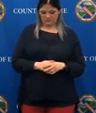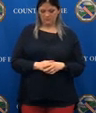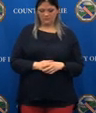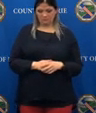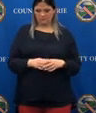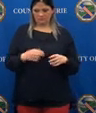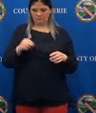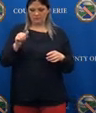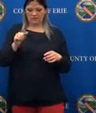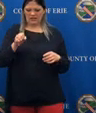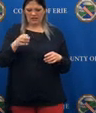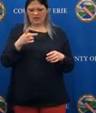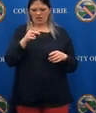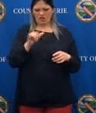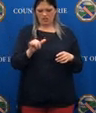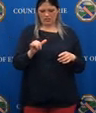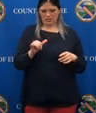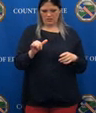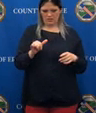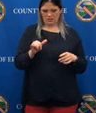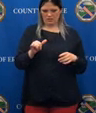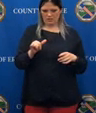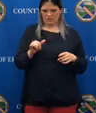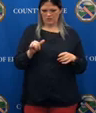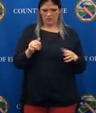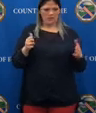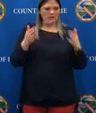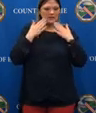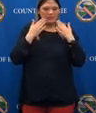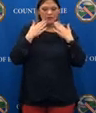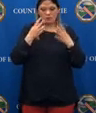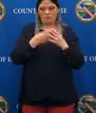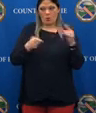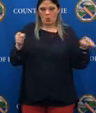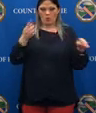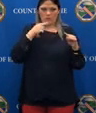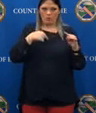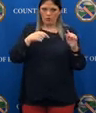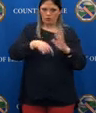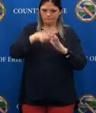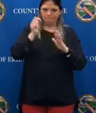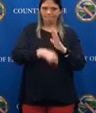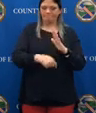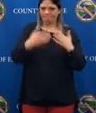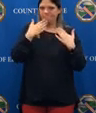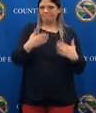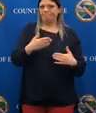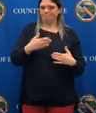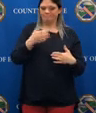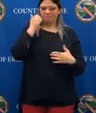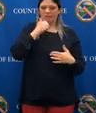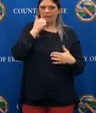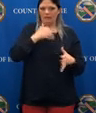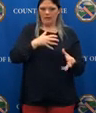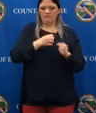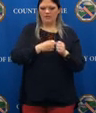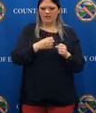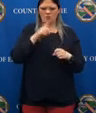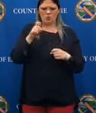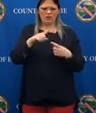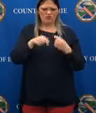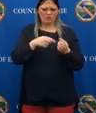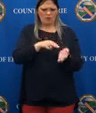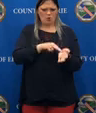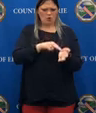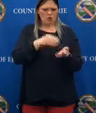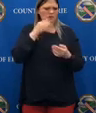Hi, Ashley Rowe here. Mark and Dr. Bernstein, thank you for your comprehensive daily update. Just a question about nursing homes. There have been a